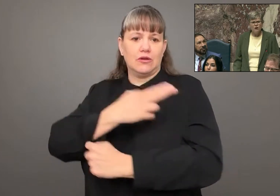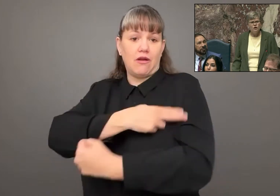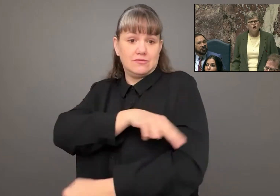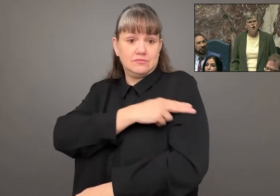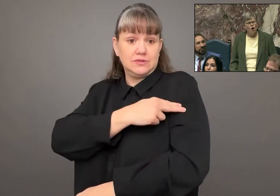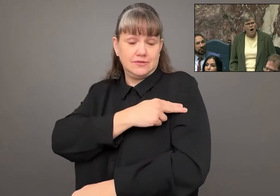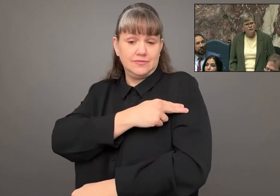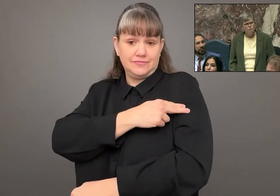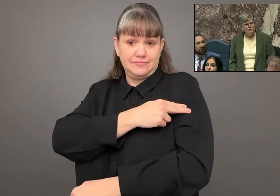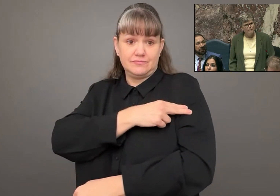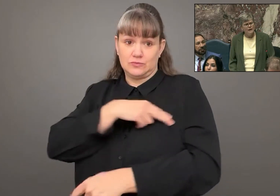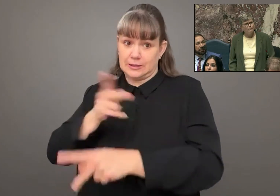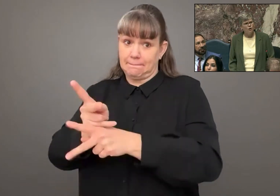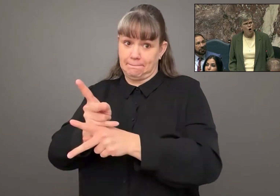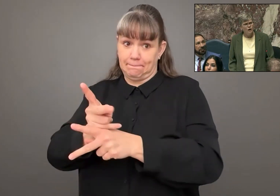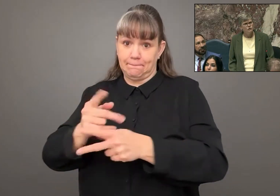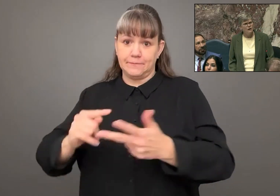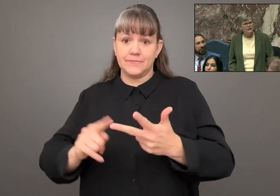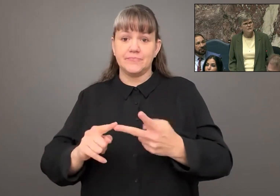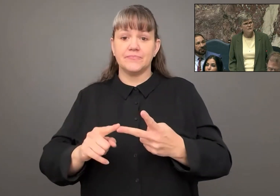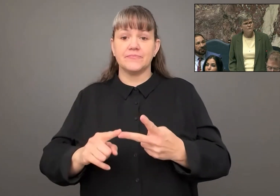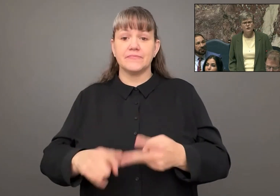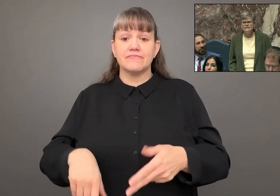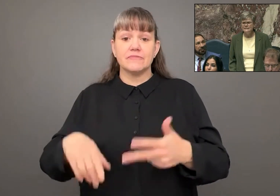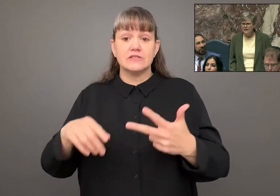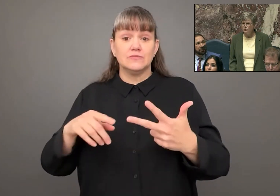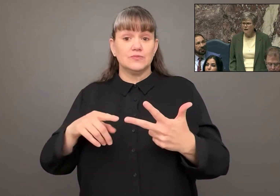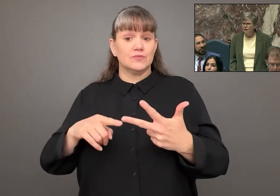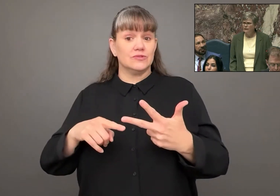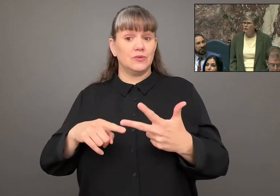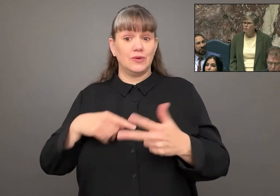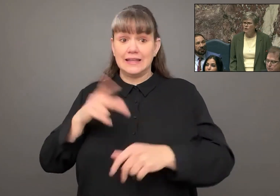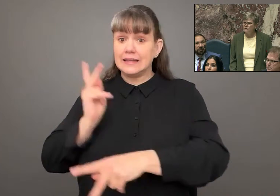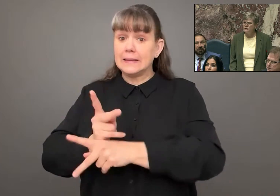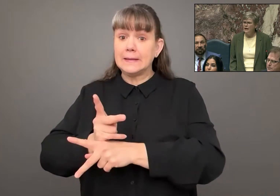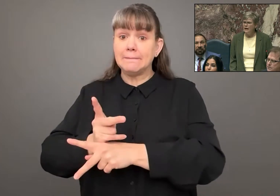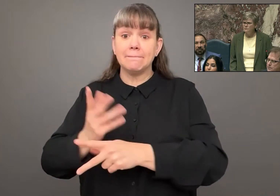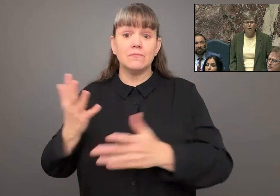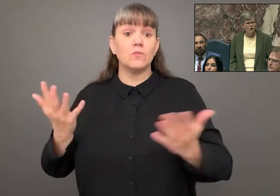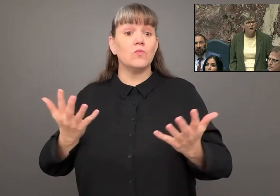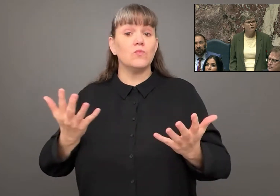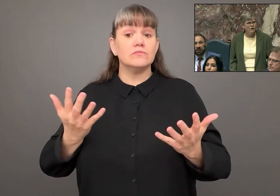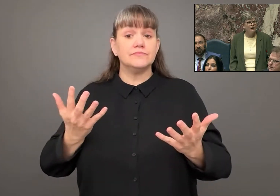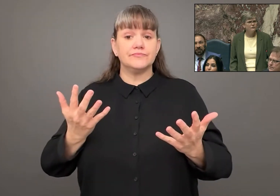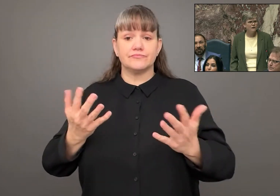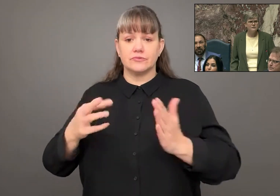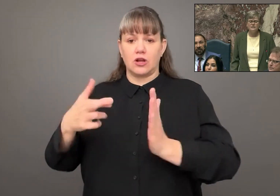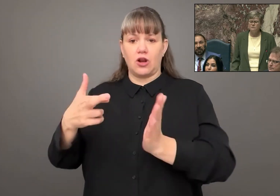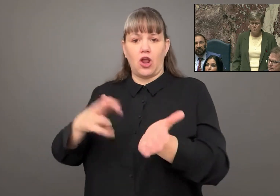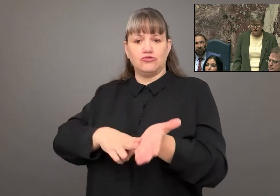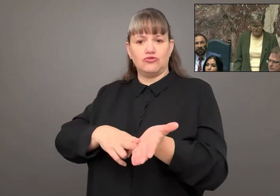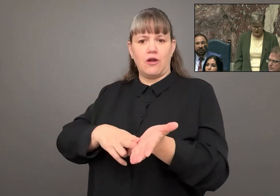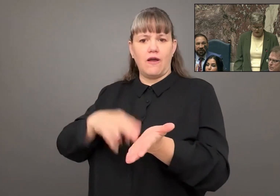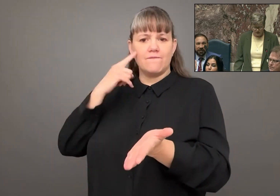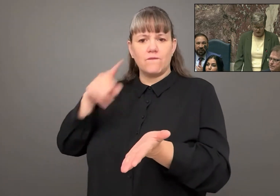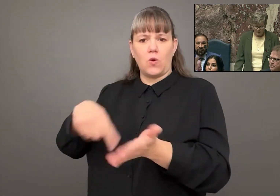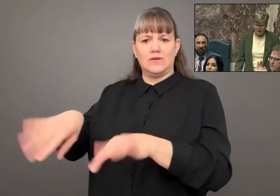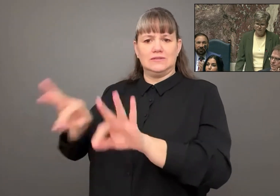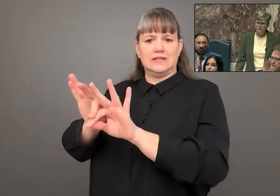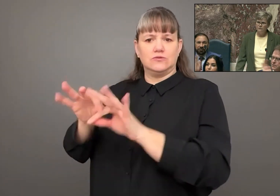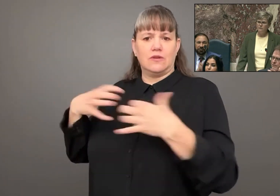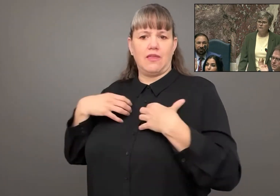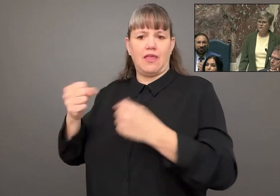And we are not ripping up contracts for essential healthcare workers as part of our healthcare system, Mr. Speaker.